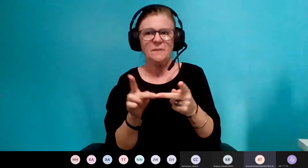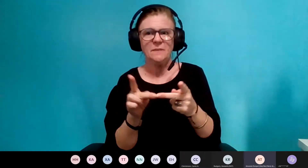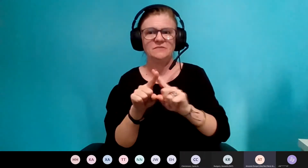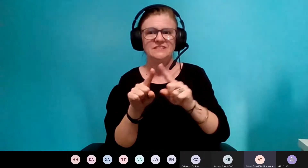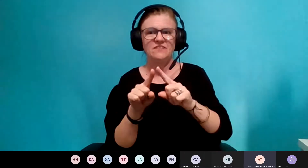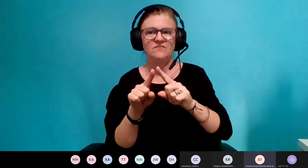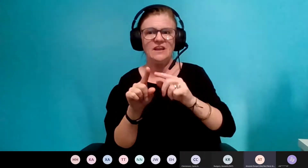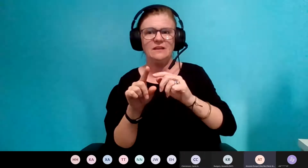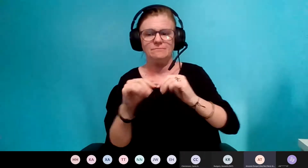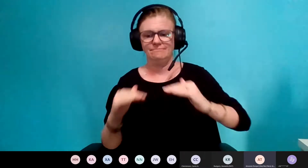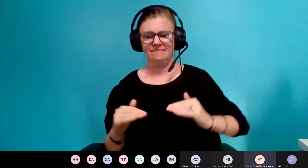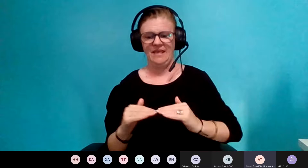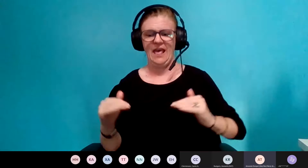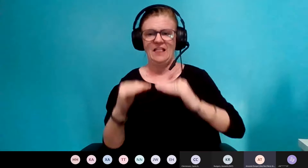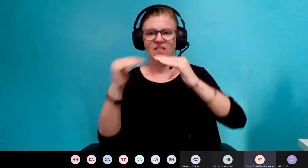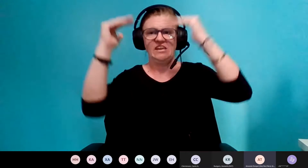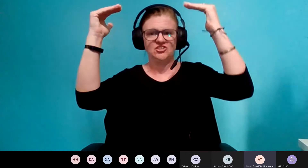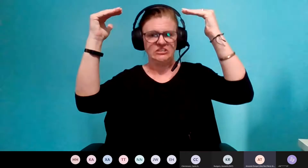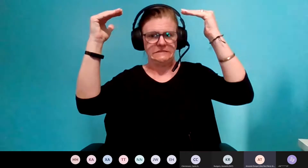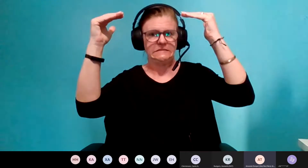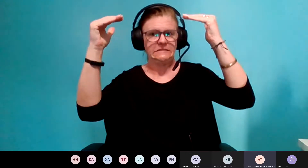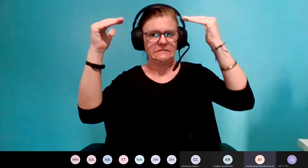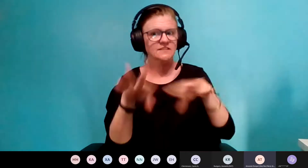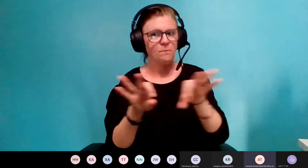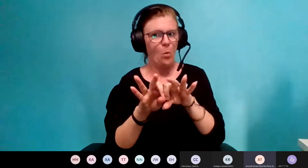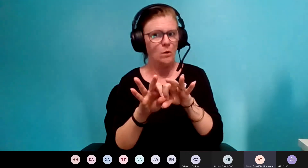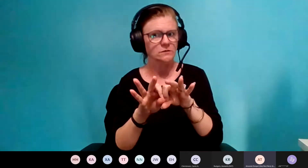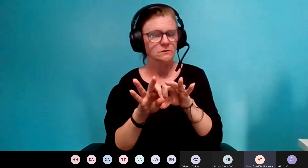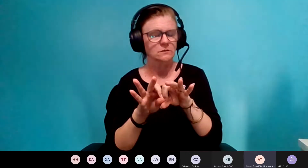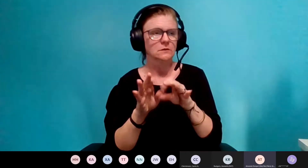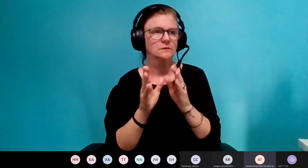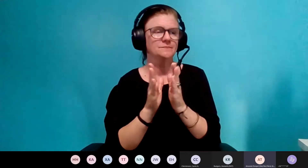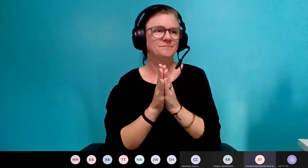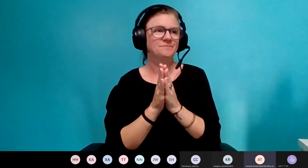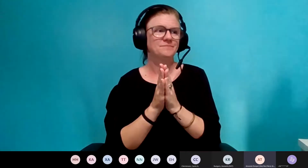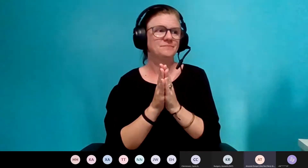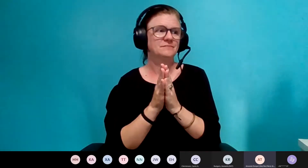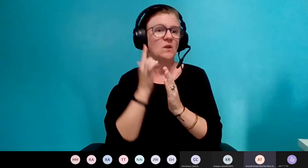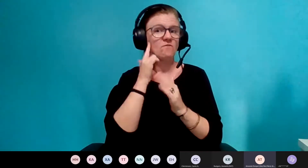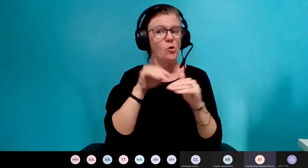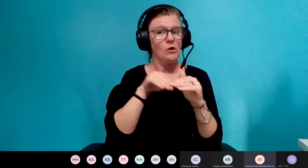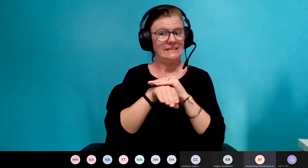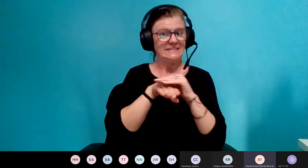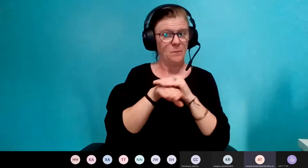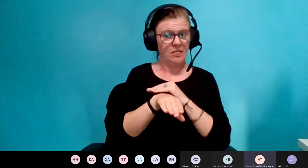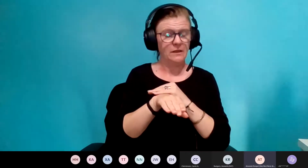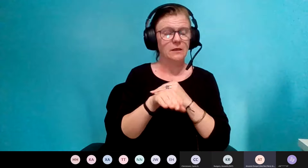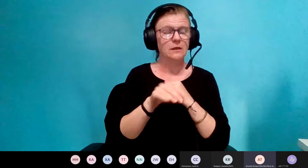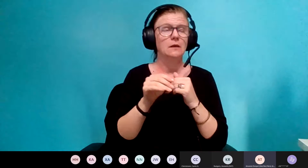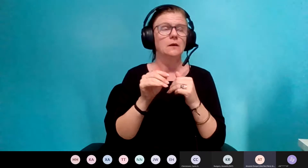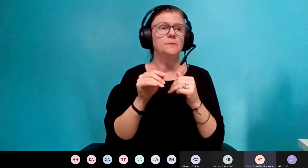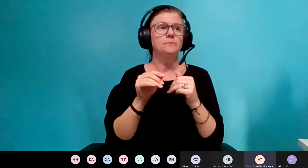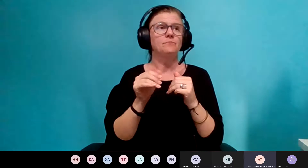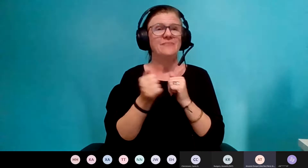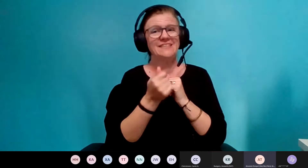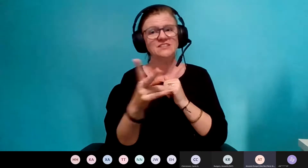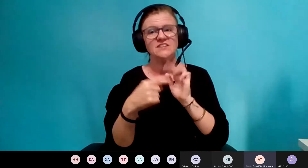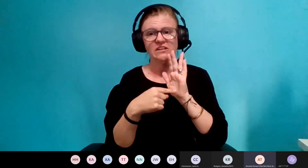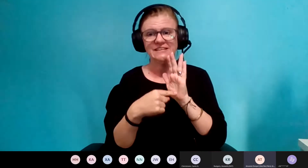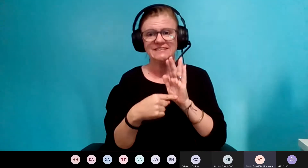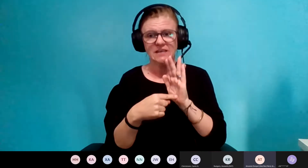elevation points is really important to consider. I think from an accessibility standpoint, there are several